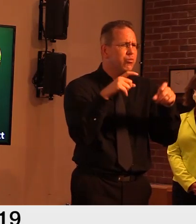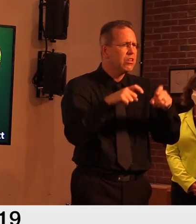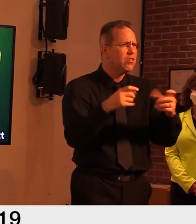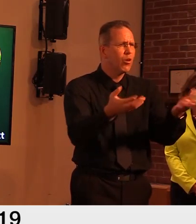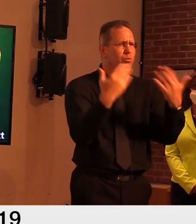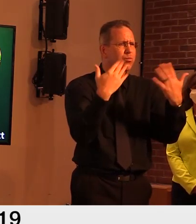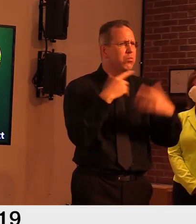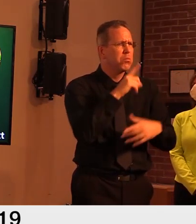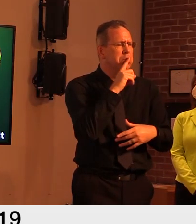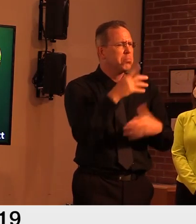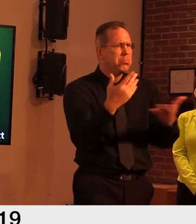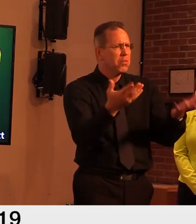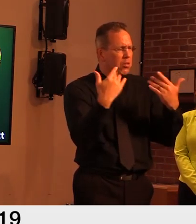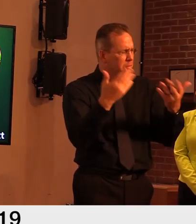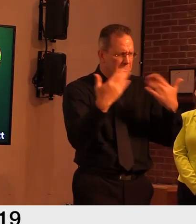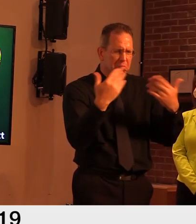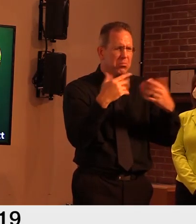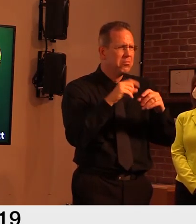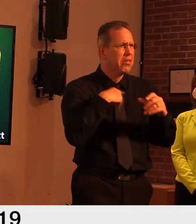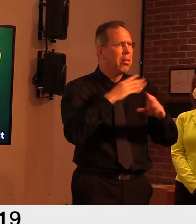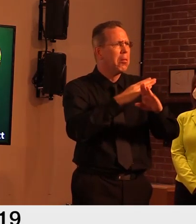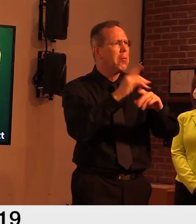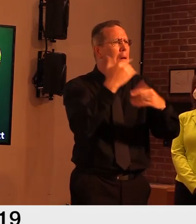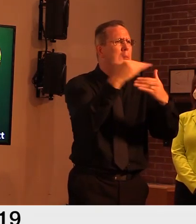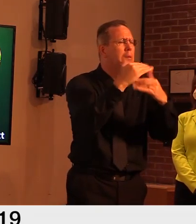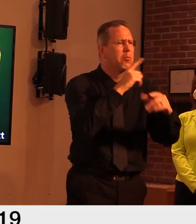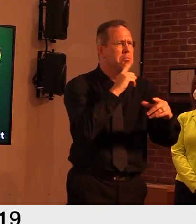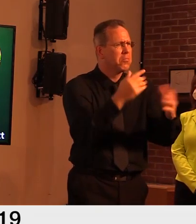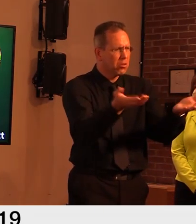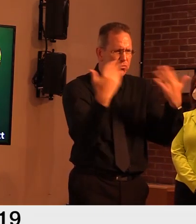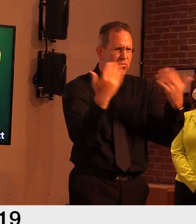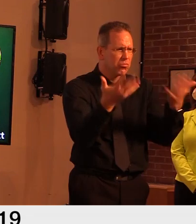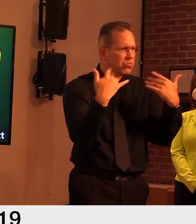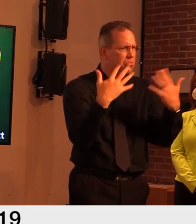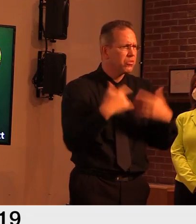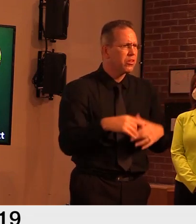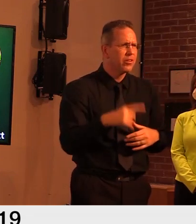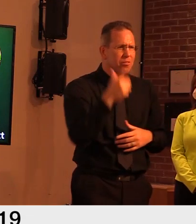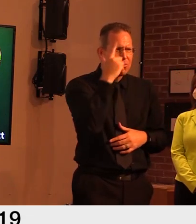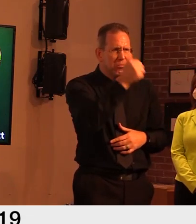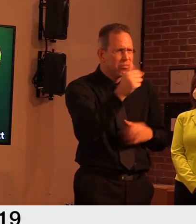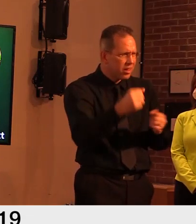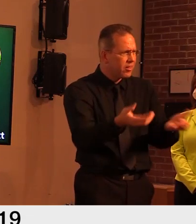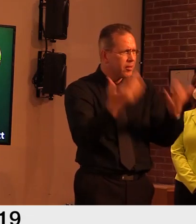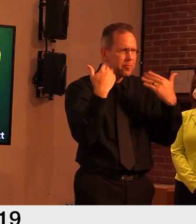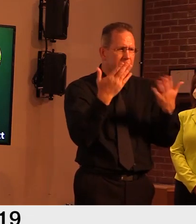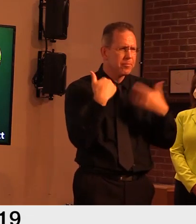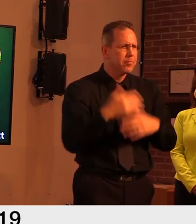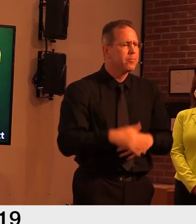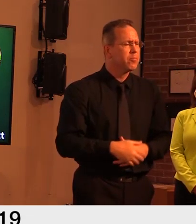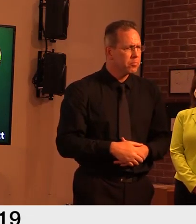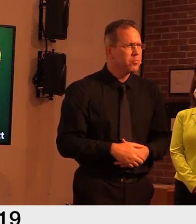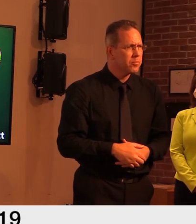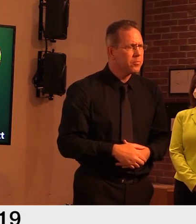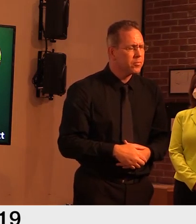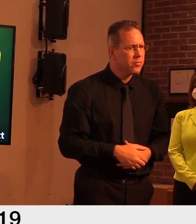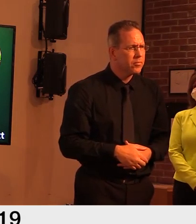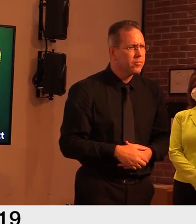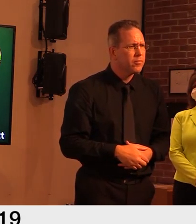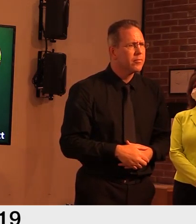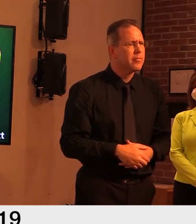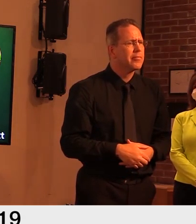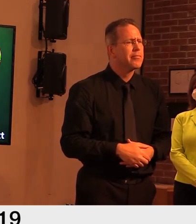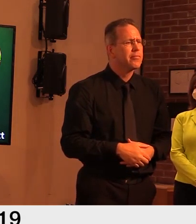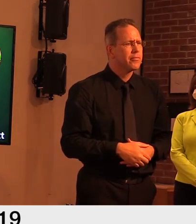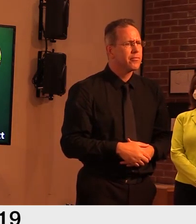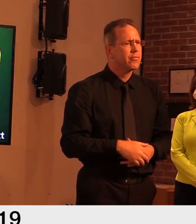have effective testing capacity now for those people to be tested. It doesn't mean we're strongly